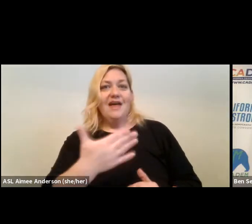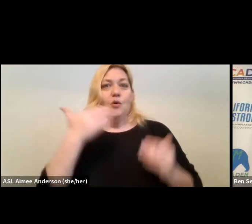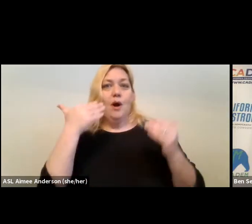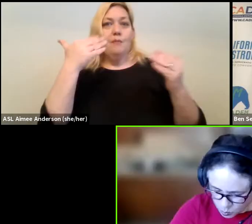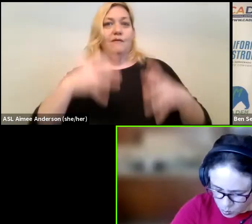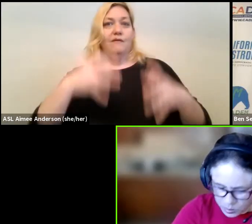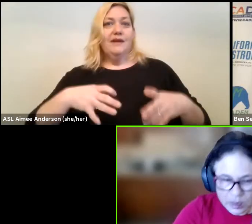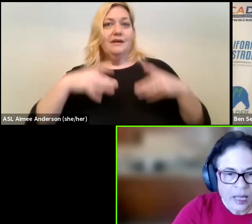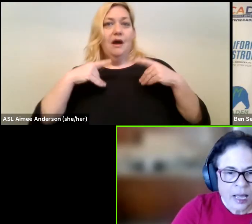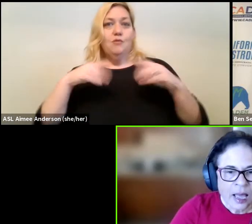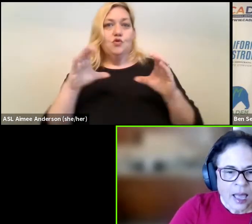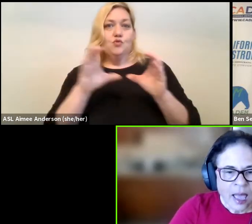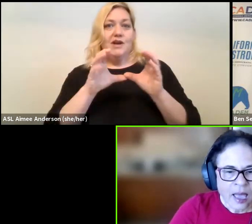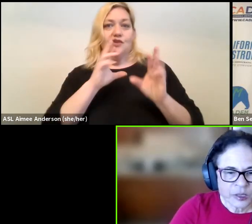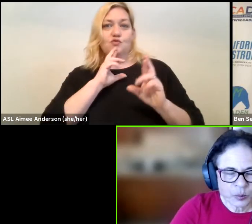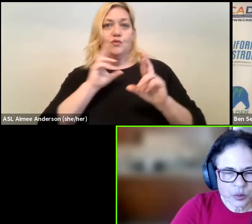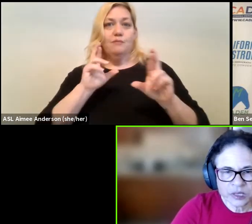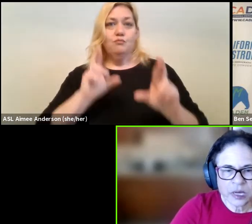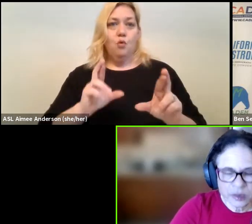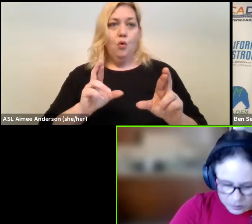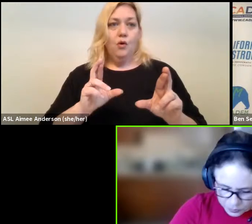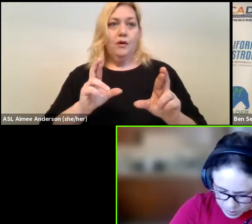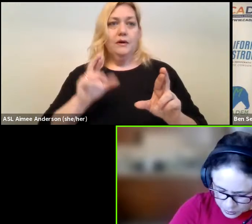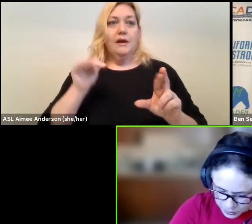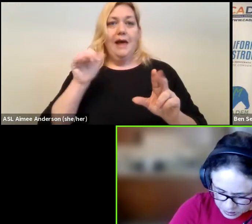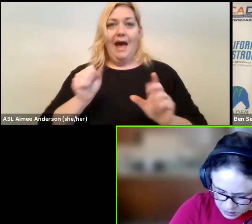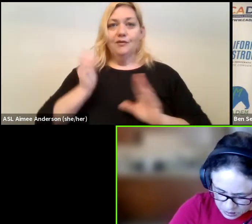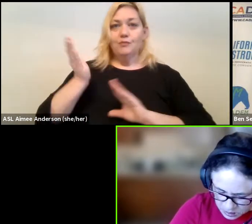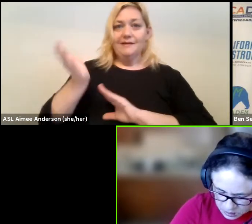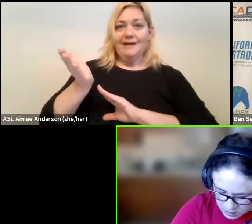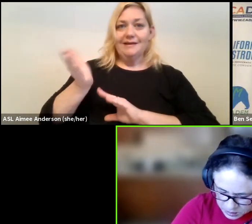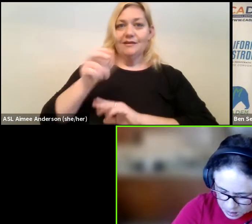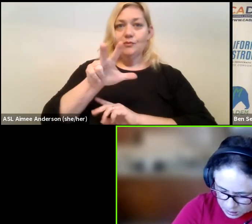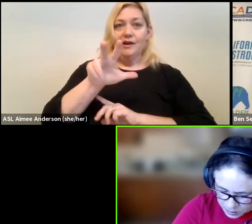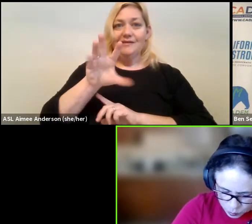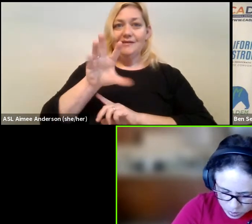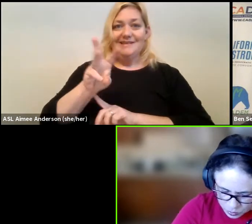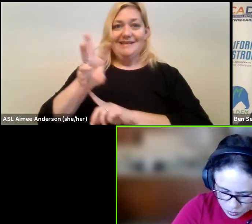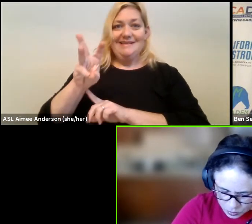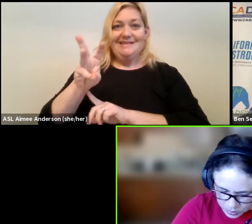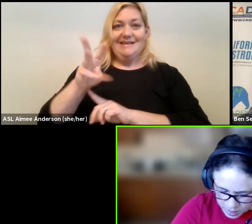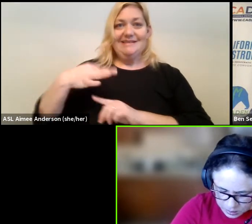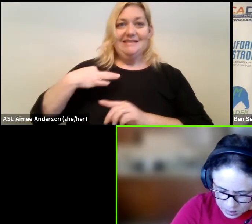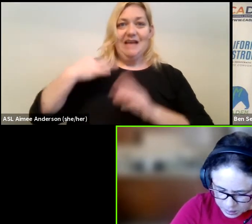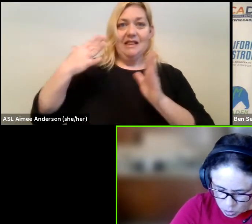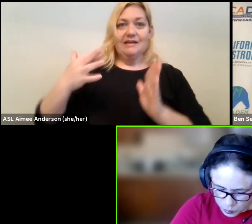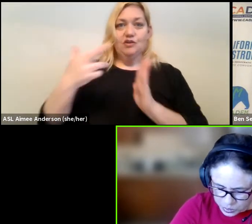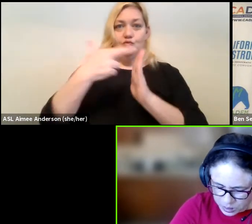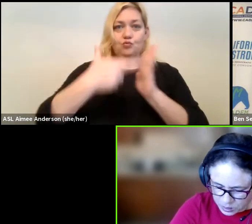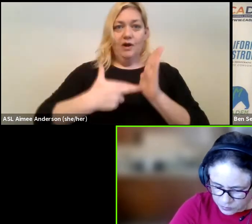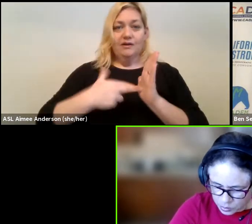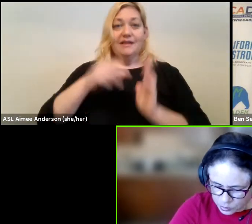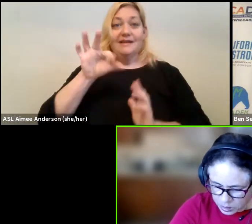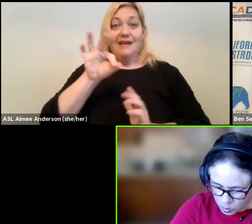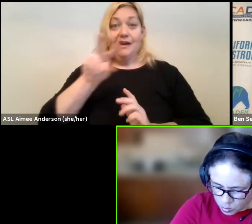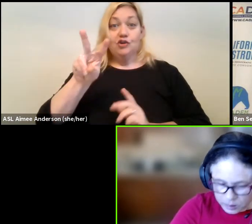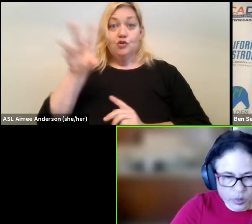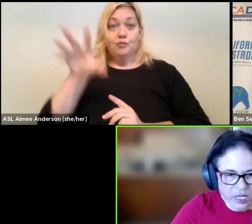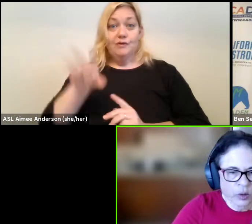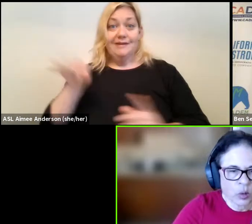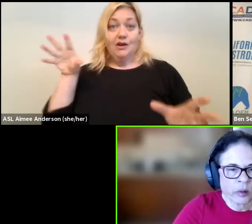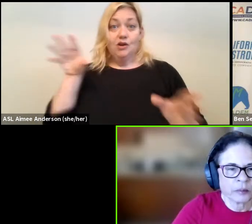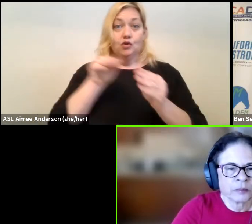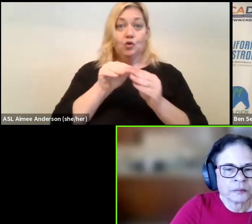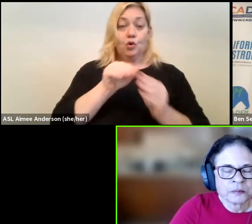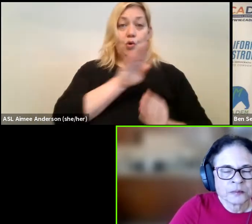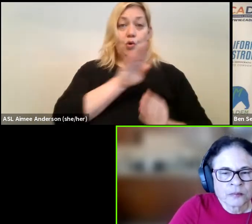of the credentials report as presented. 366 delegates registered. That's 92% of the total e-board, and we